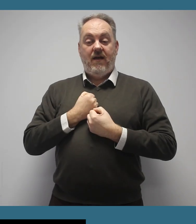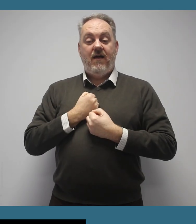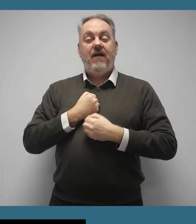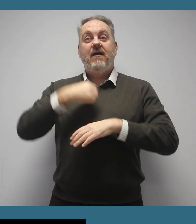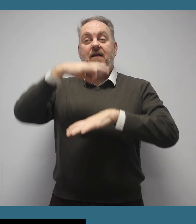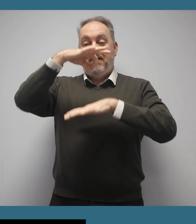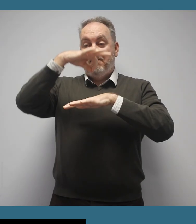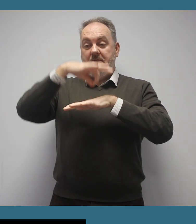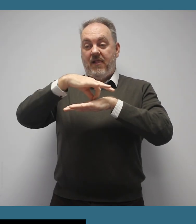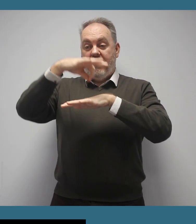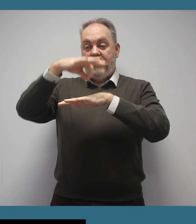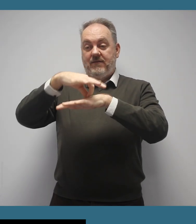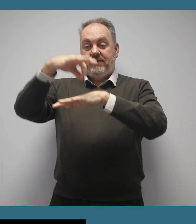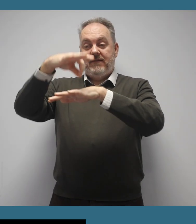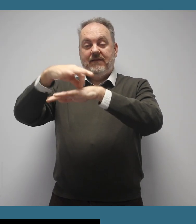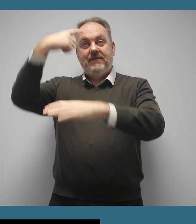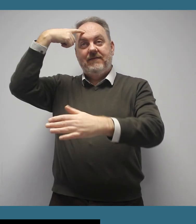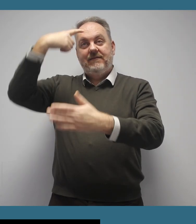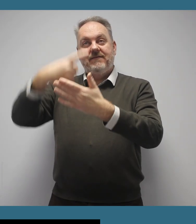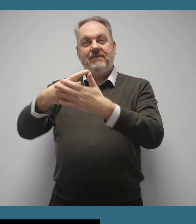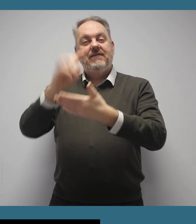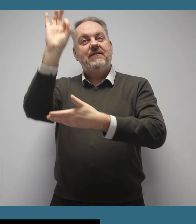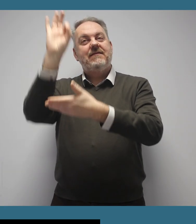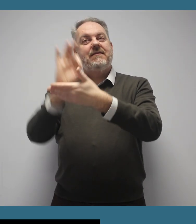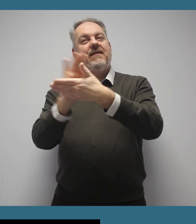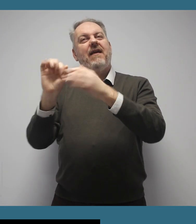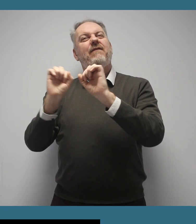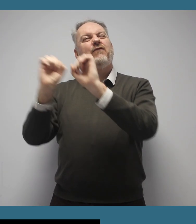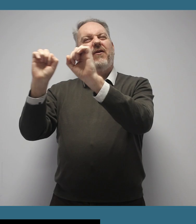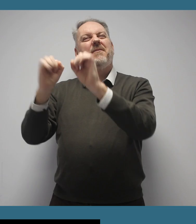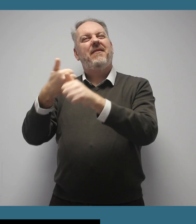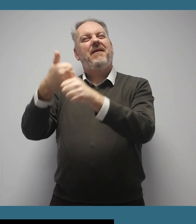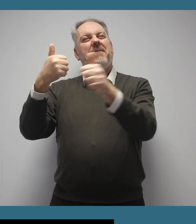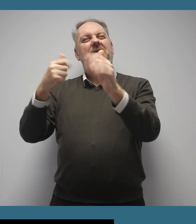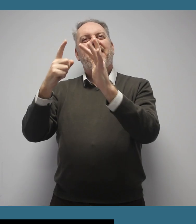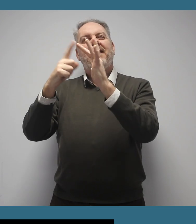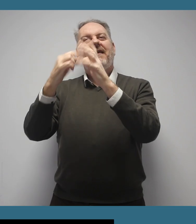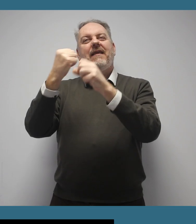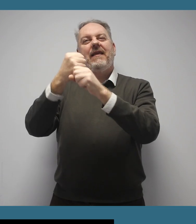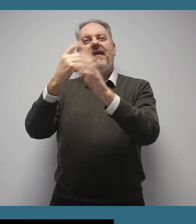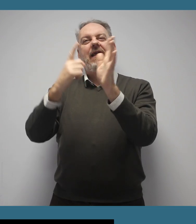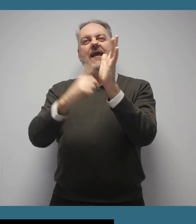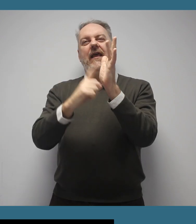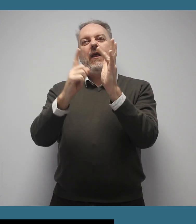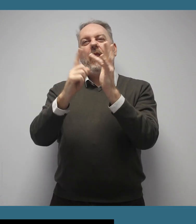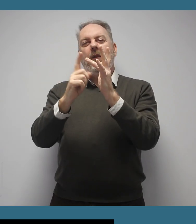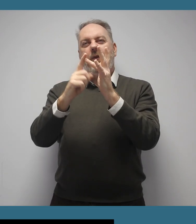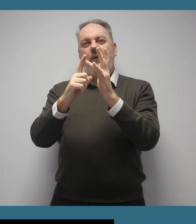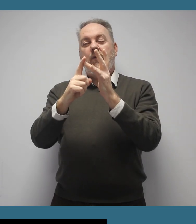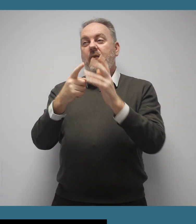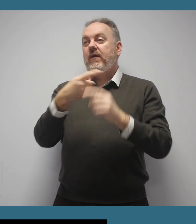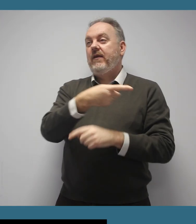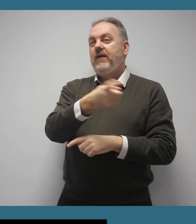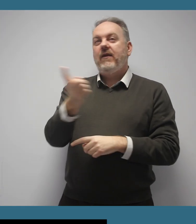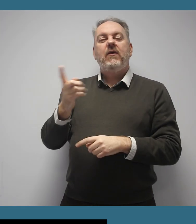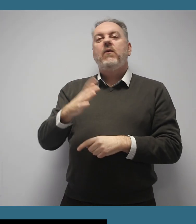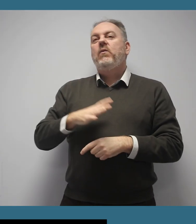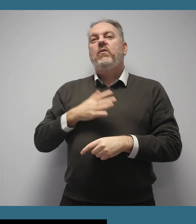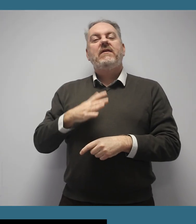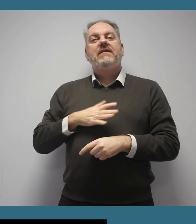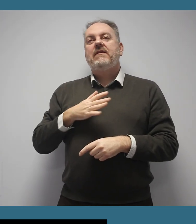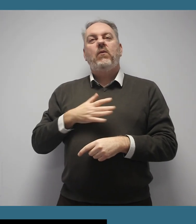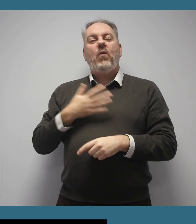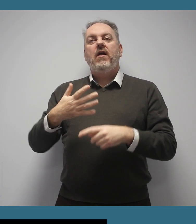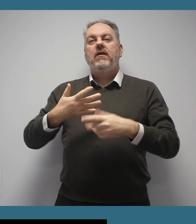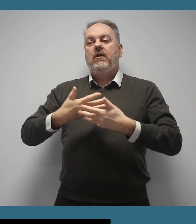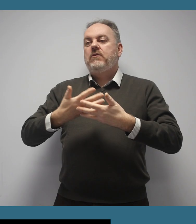designed by Igloo, it was designed to all kind of knit together, and so that there wouldn't be too much open ground for weeds